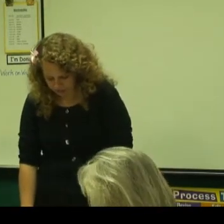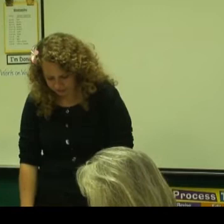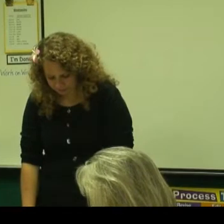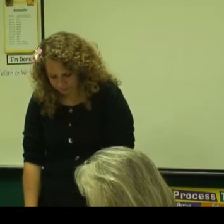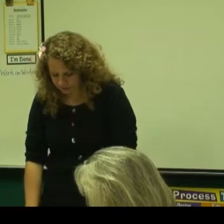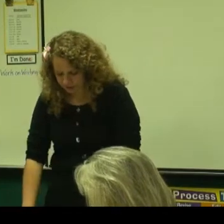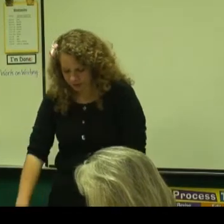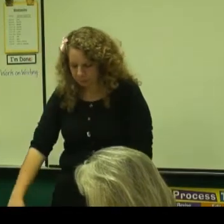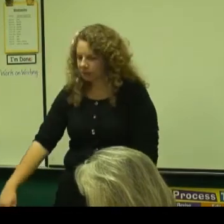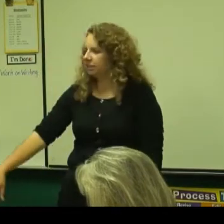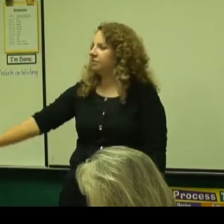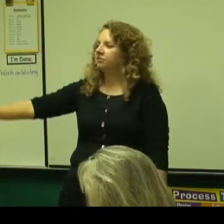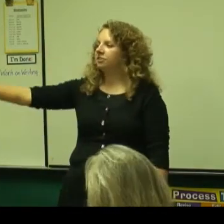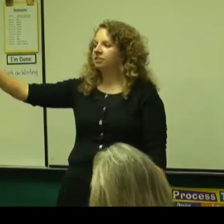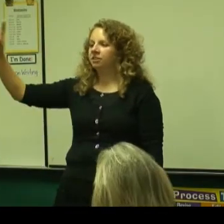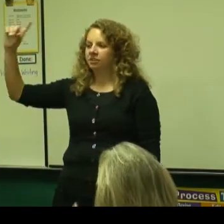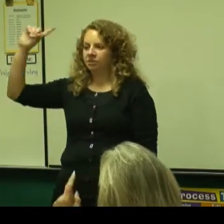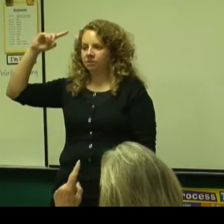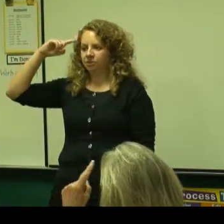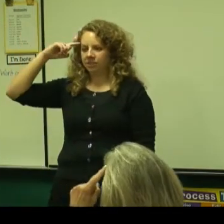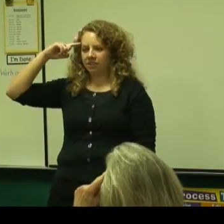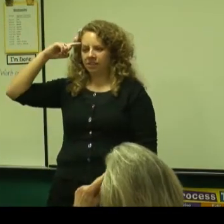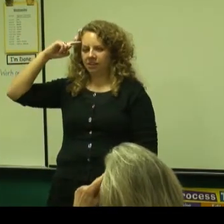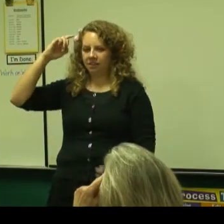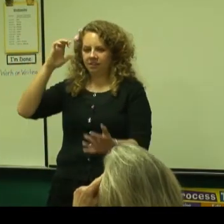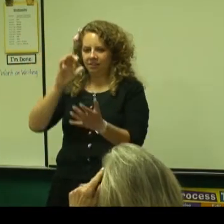Okay? And then believe. So it's here.